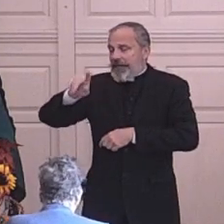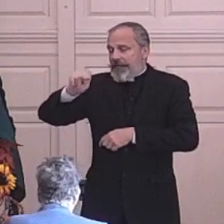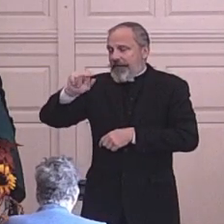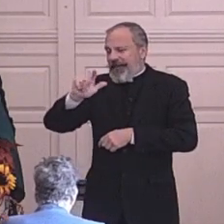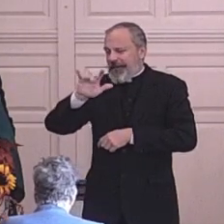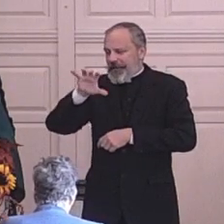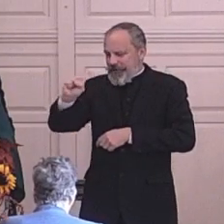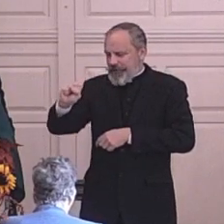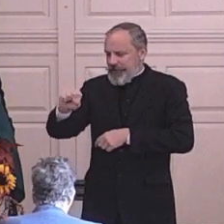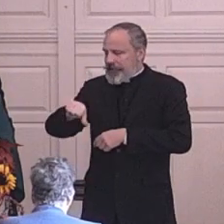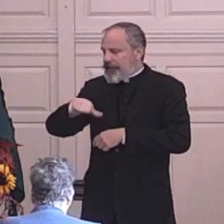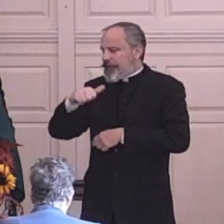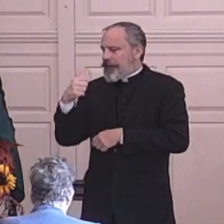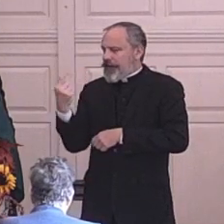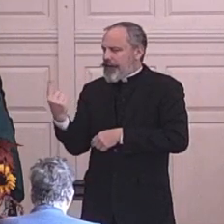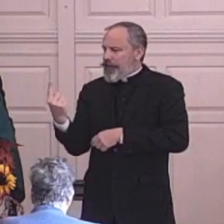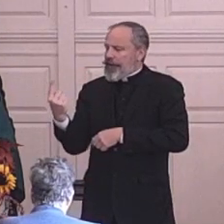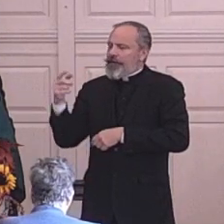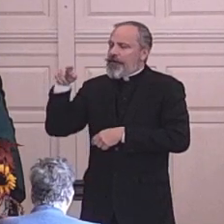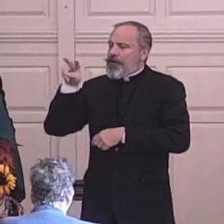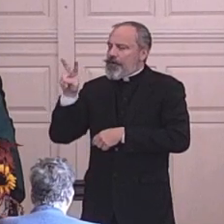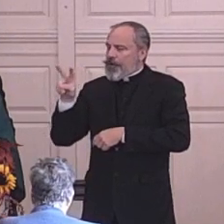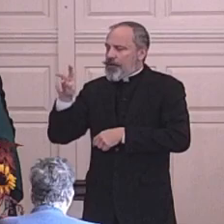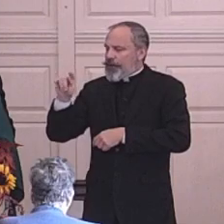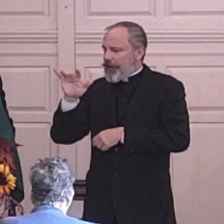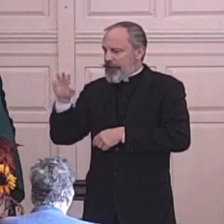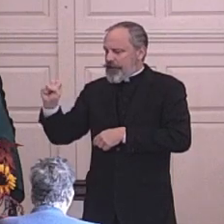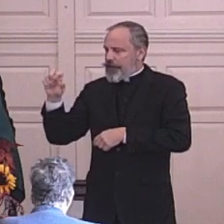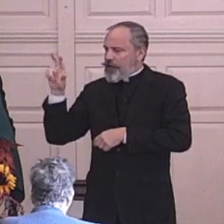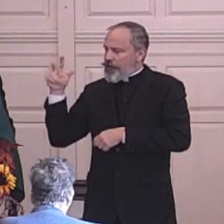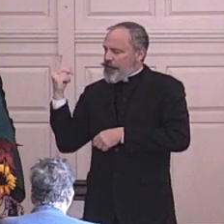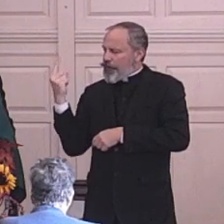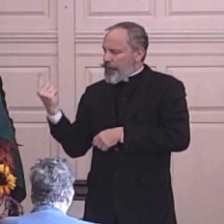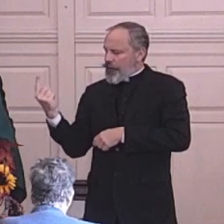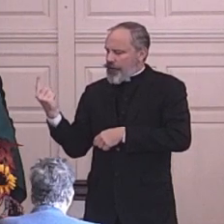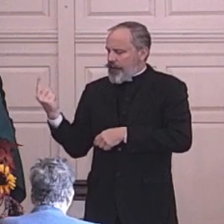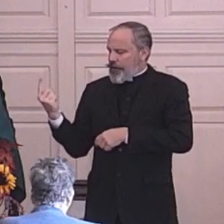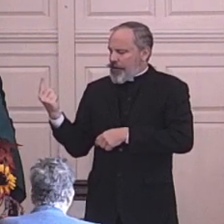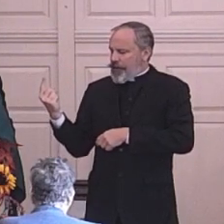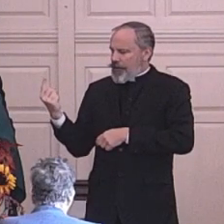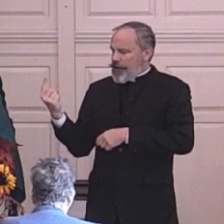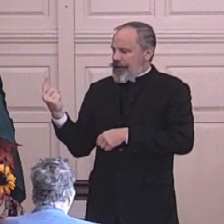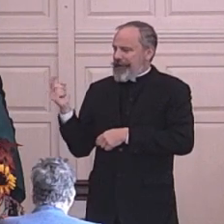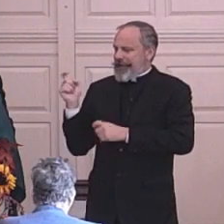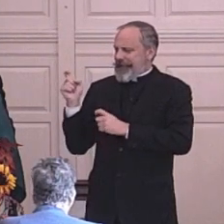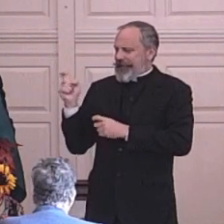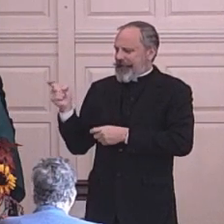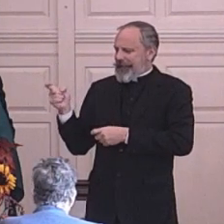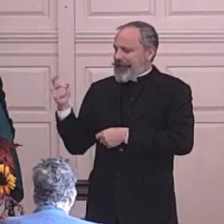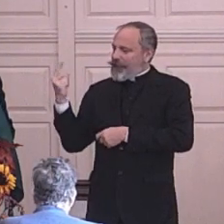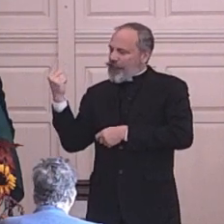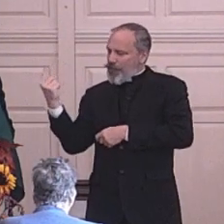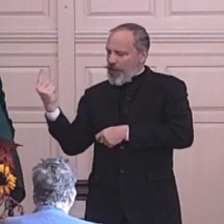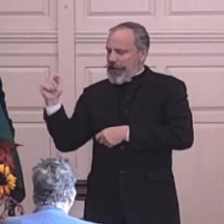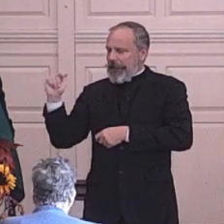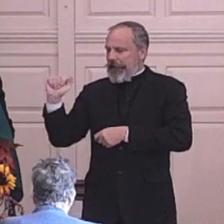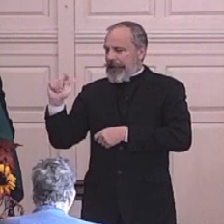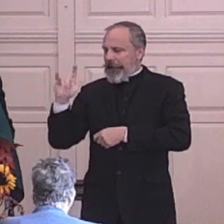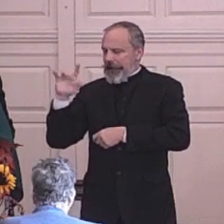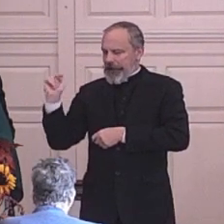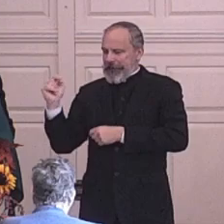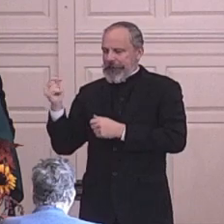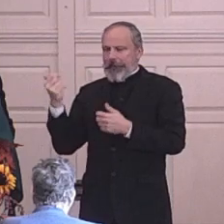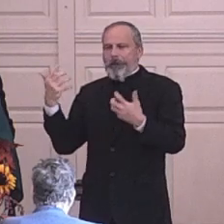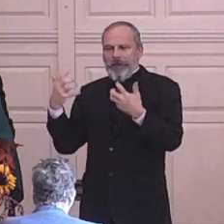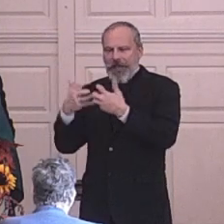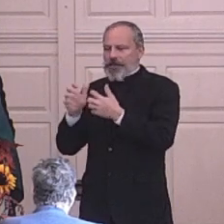to another 2, to a third 1, to a third 1, to each according to his